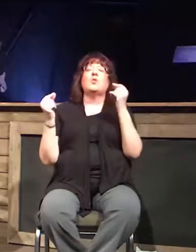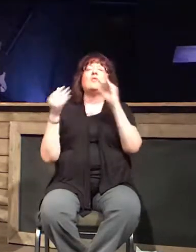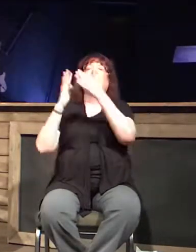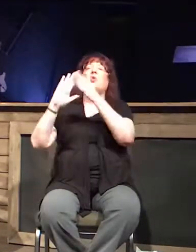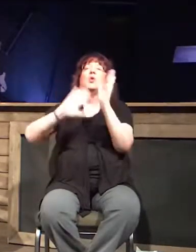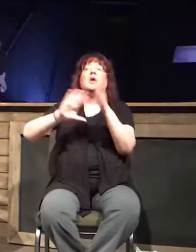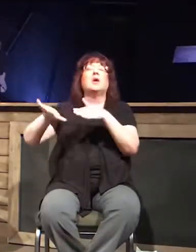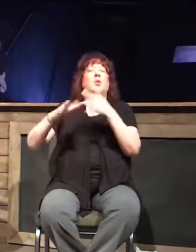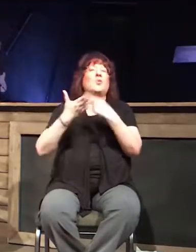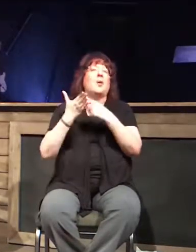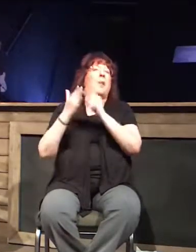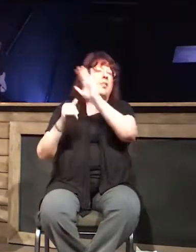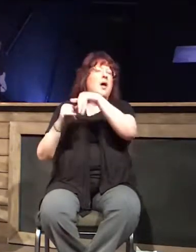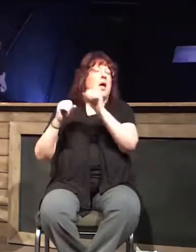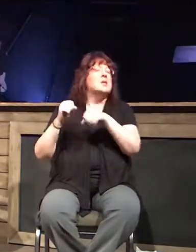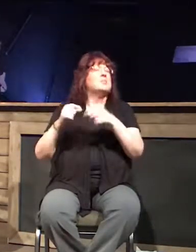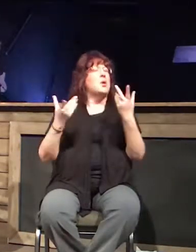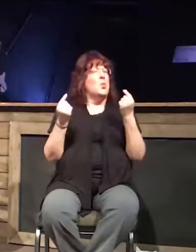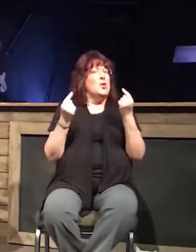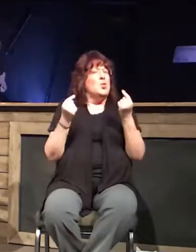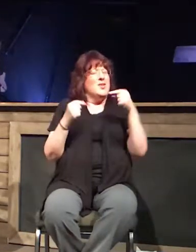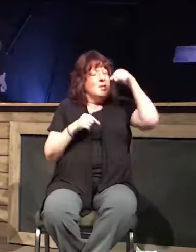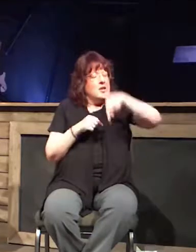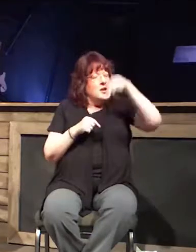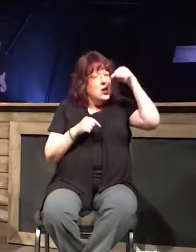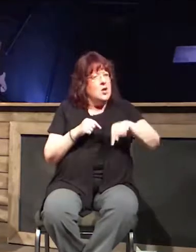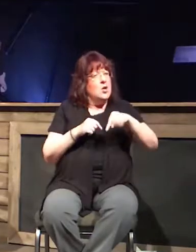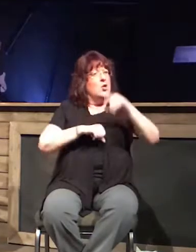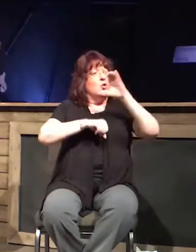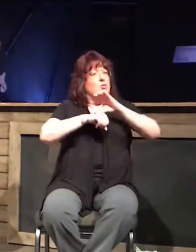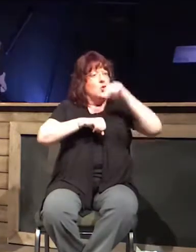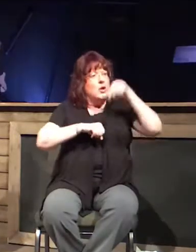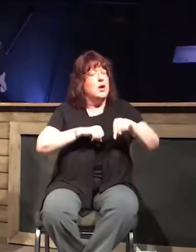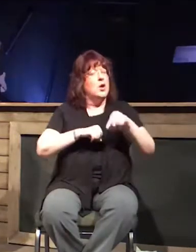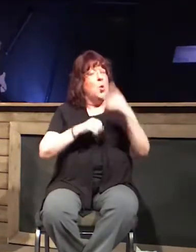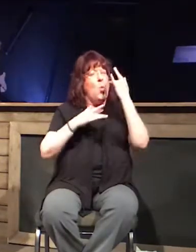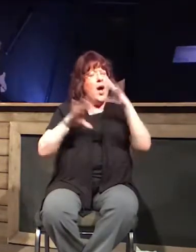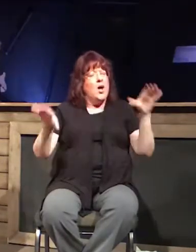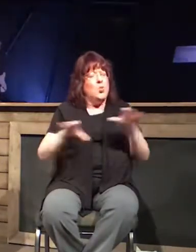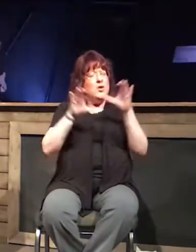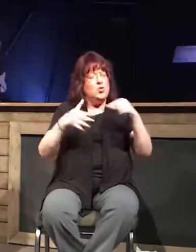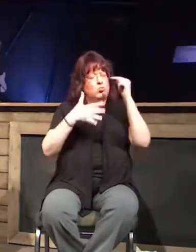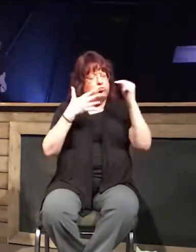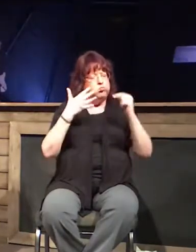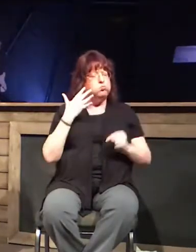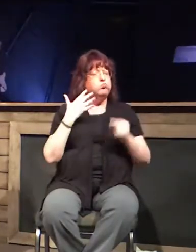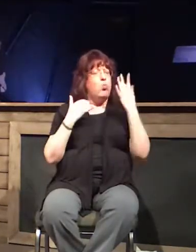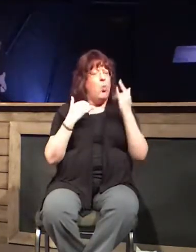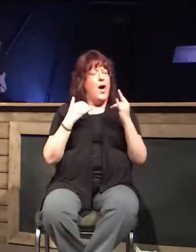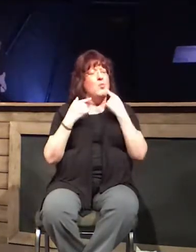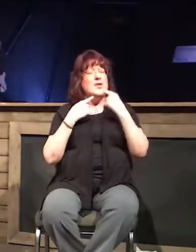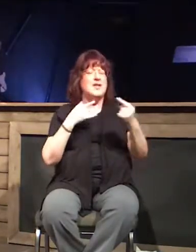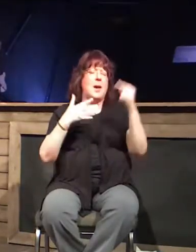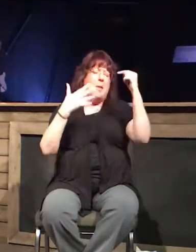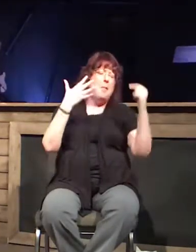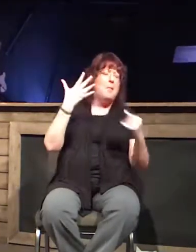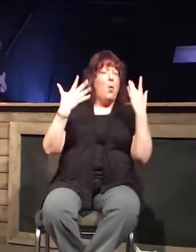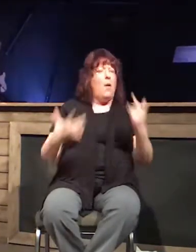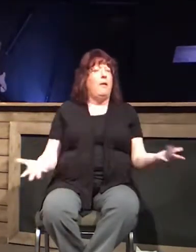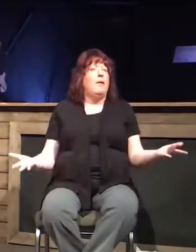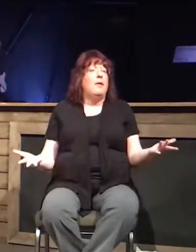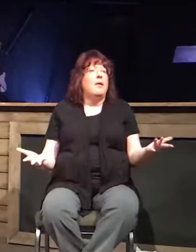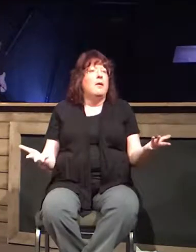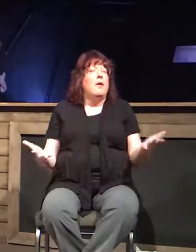community. We talk a lot about that, but what are we doing right here on our campus? And why do we do some of the things that we do? And why do we say some of the things that we